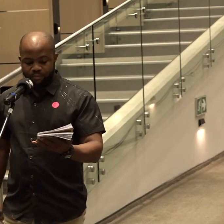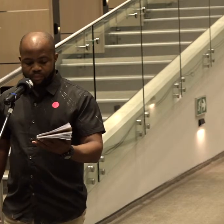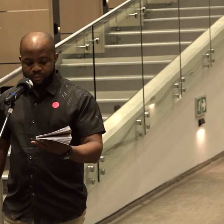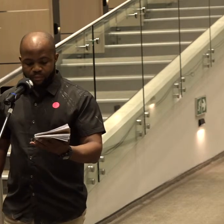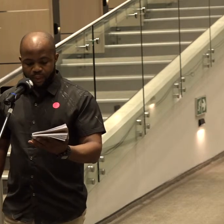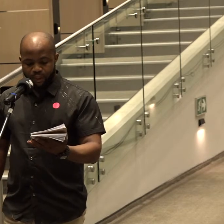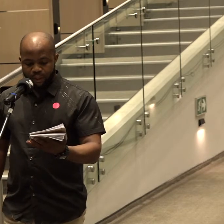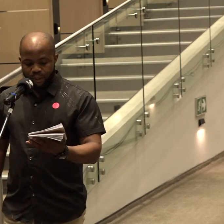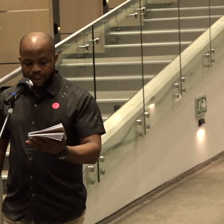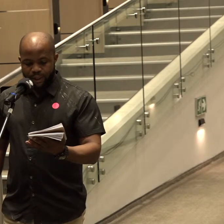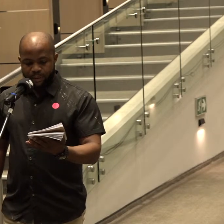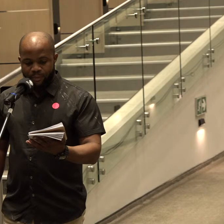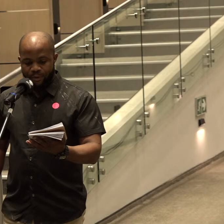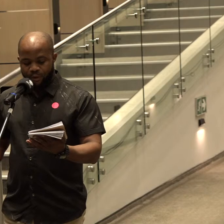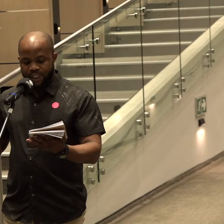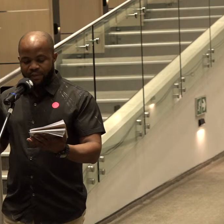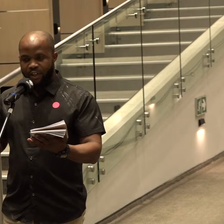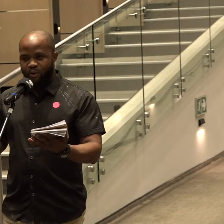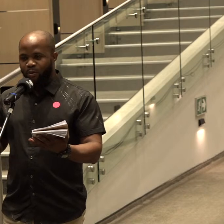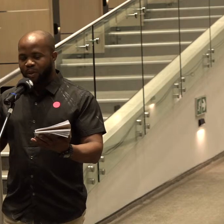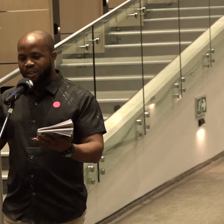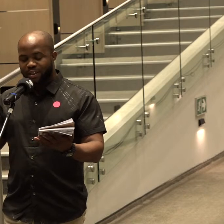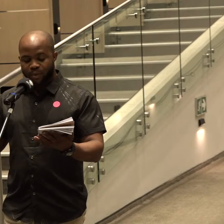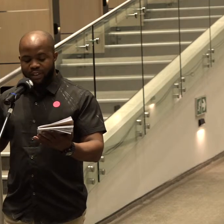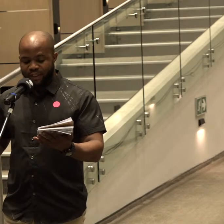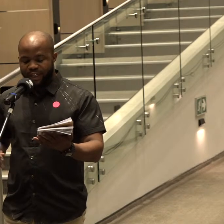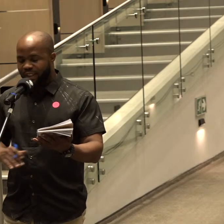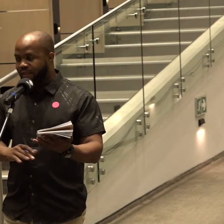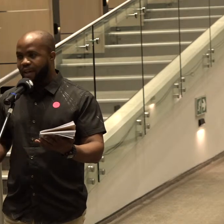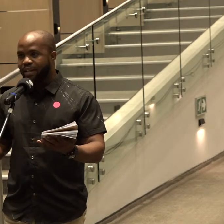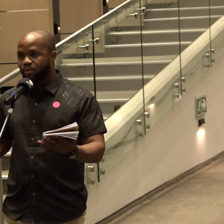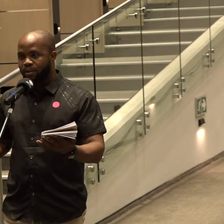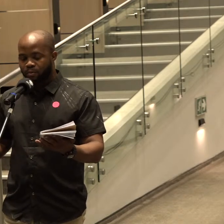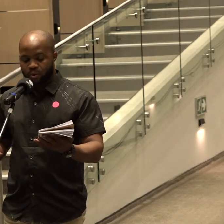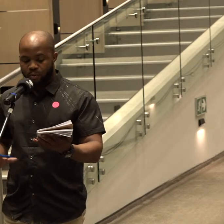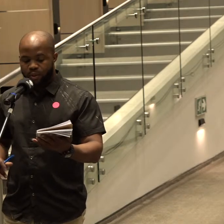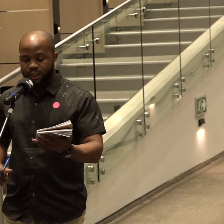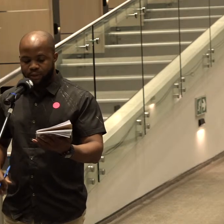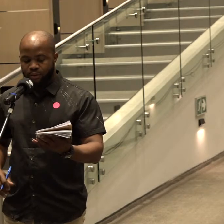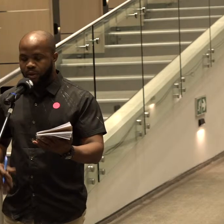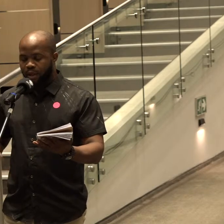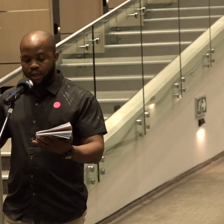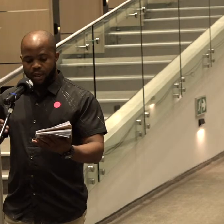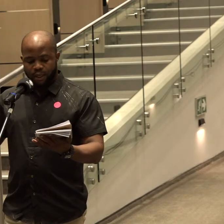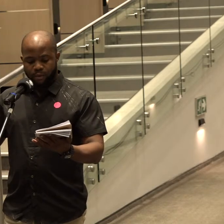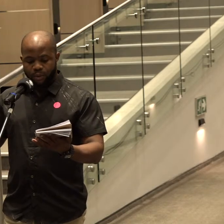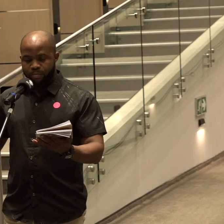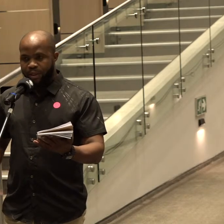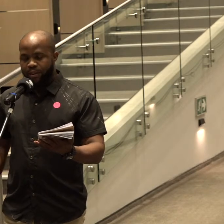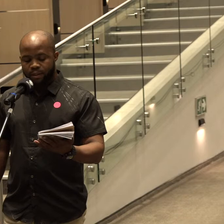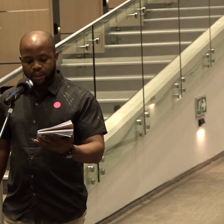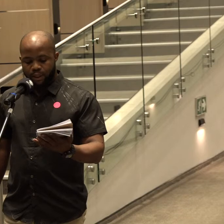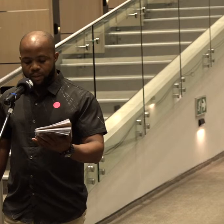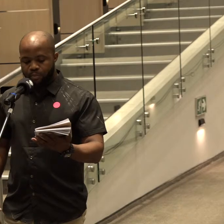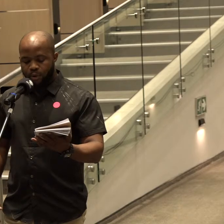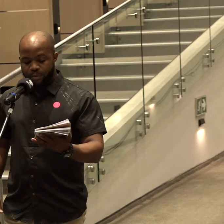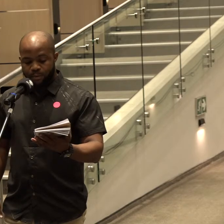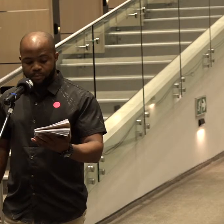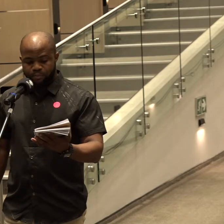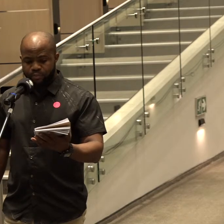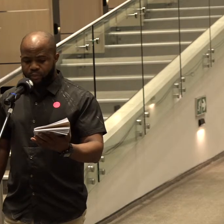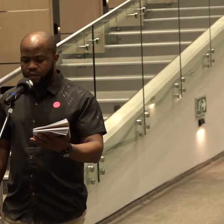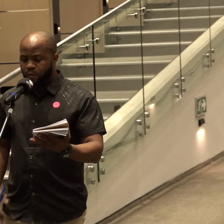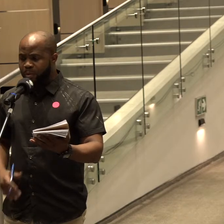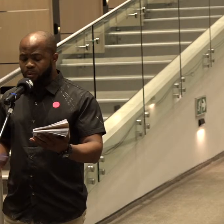Paving um you know that's very old when it's when it's raining it's flooding with with water you know uh which makes it uh